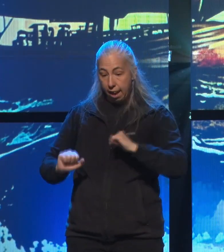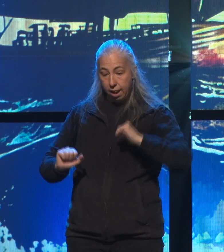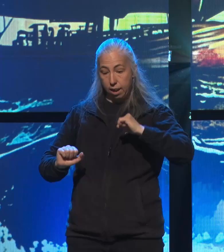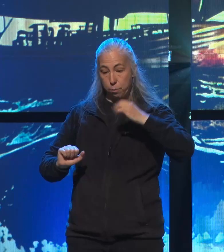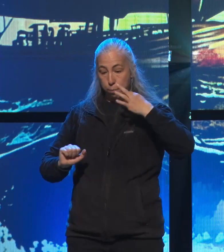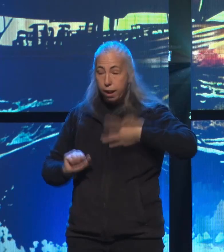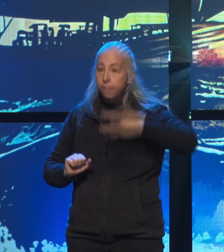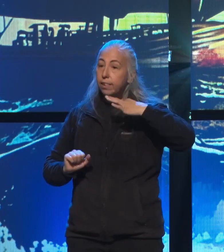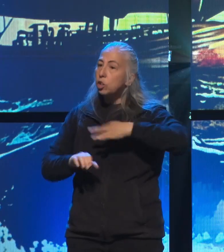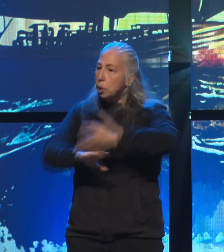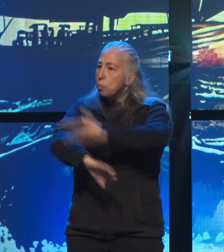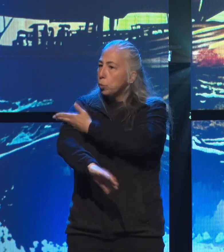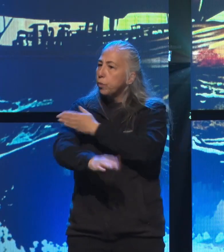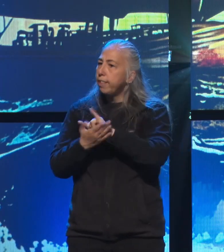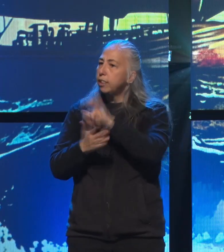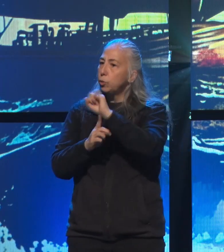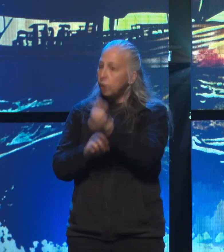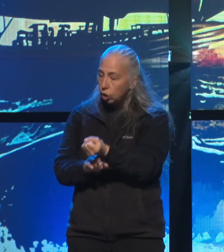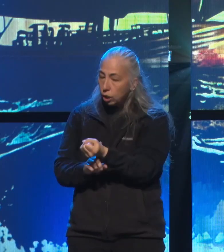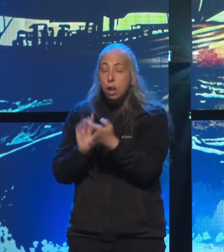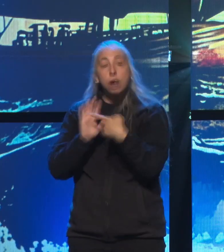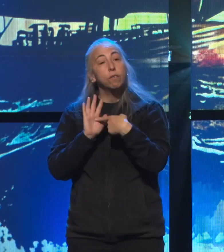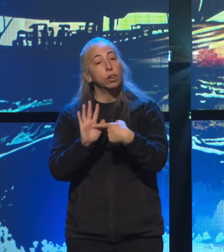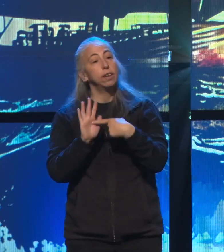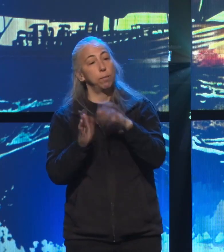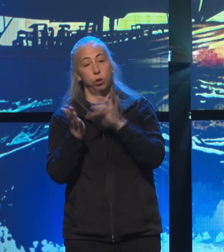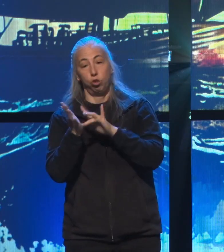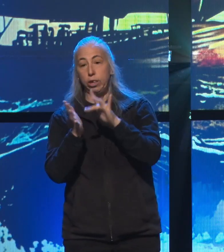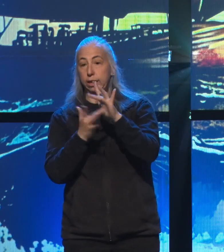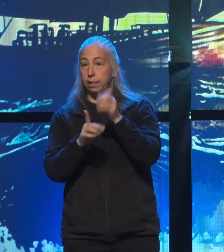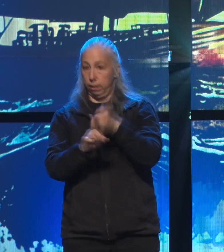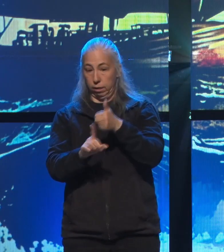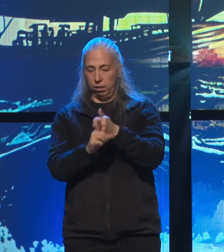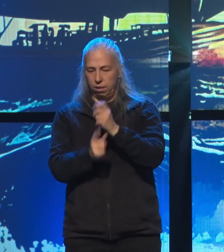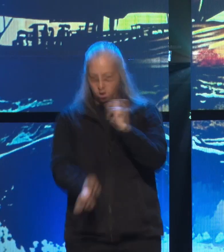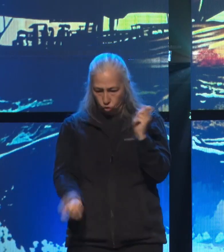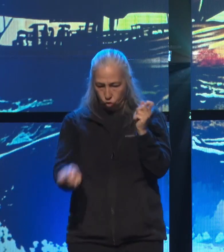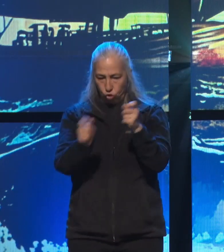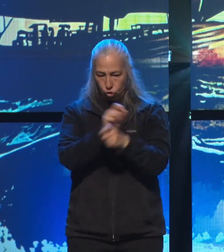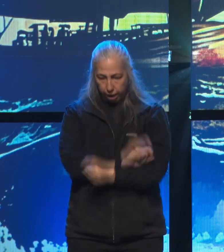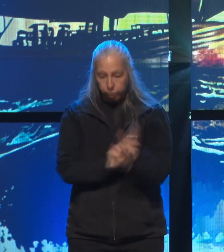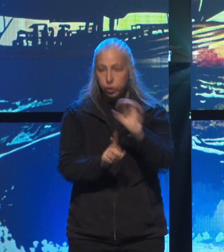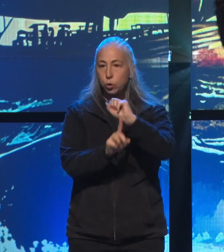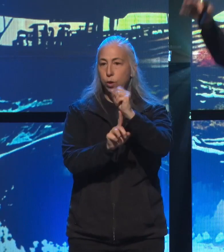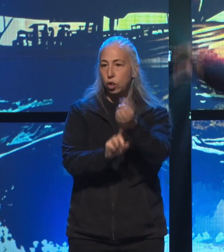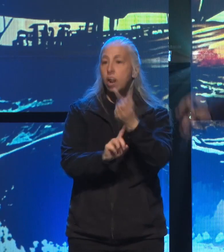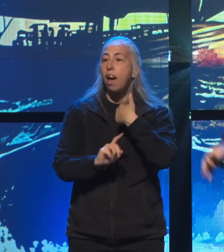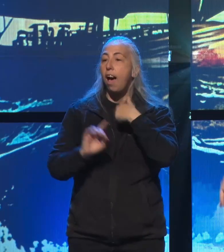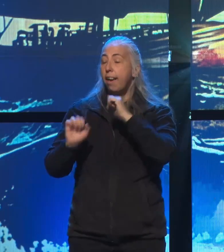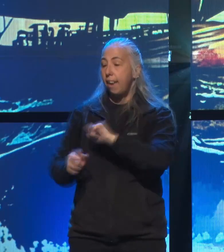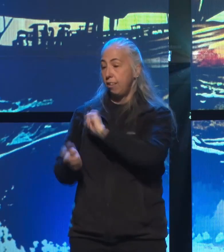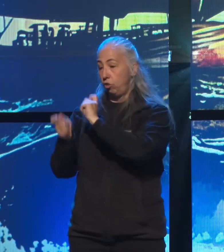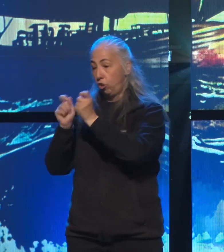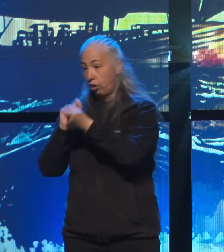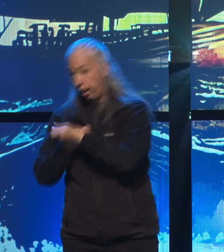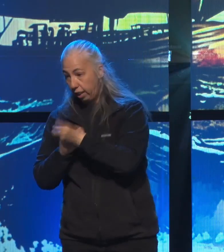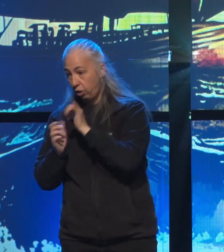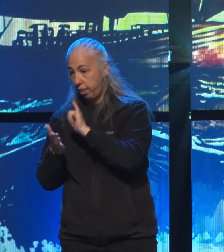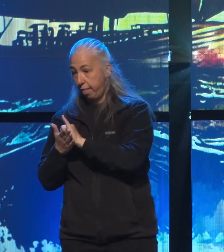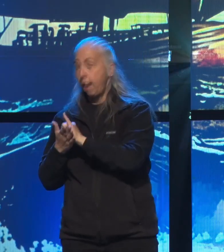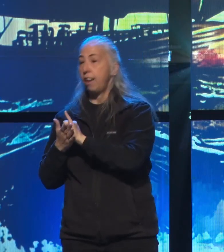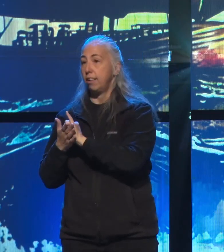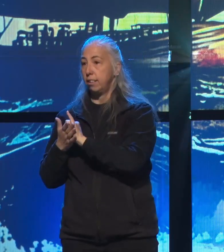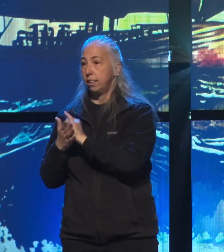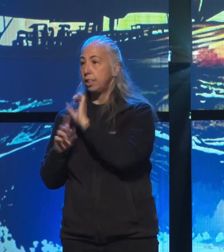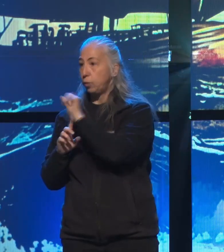the situation, like Jesus changed his situation, I can change the broader situation,